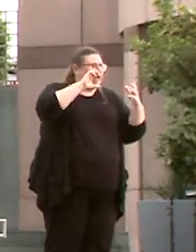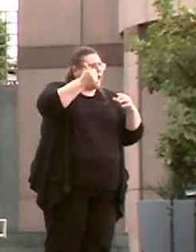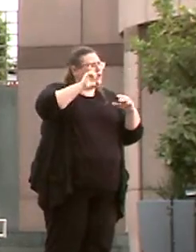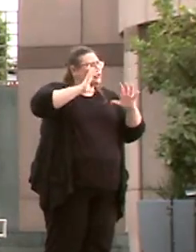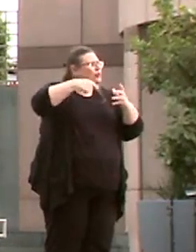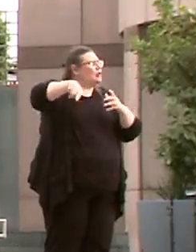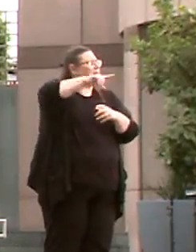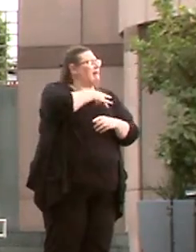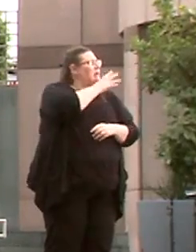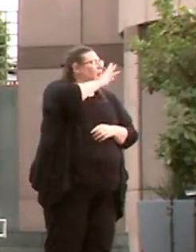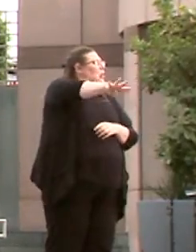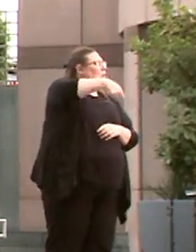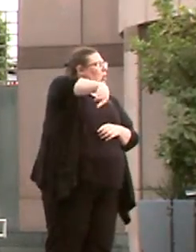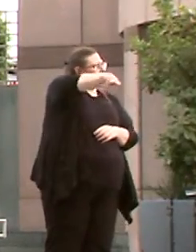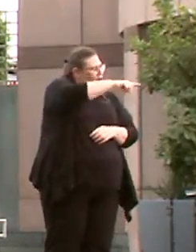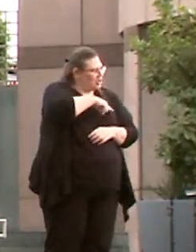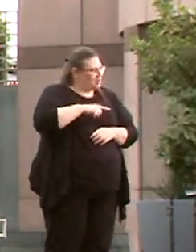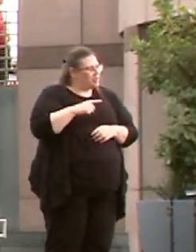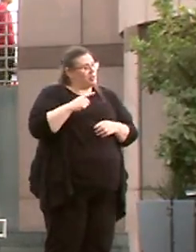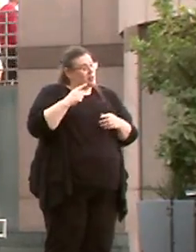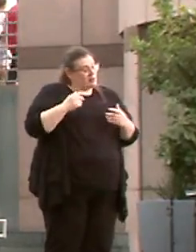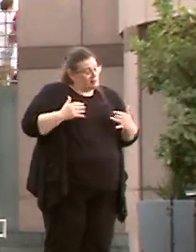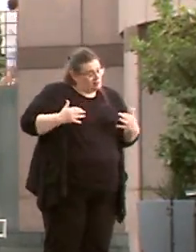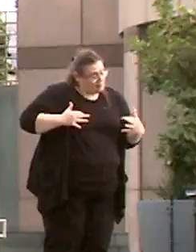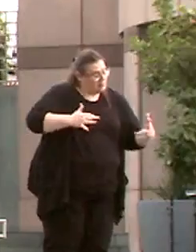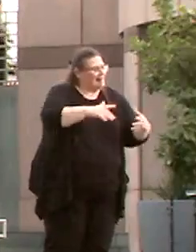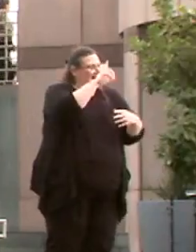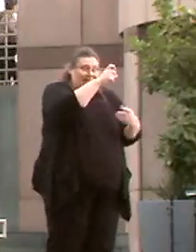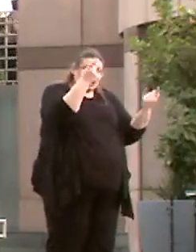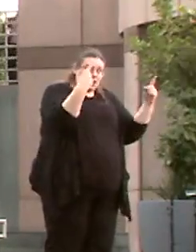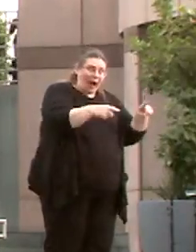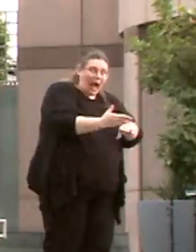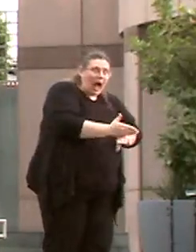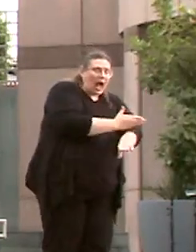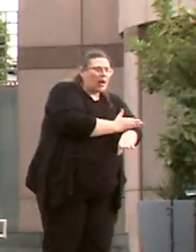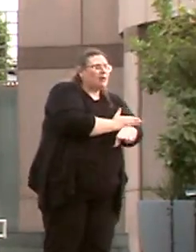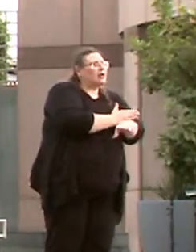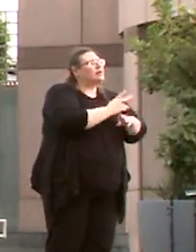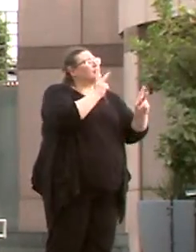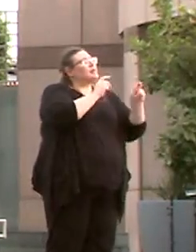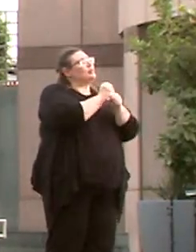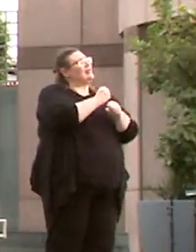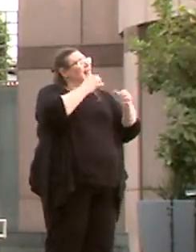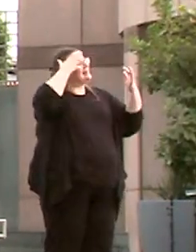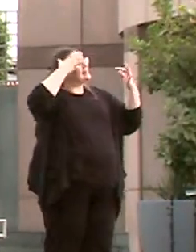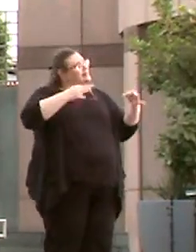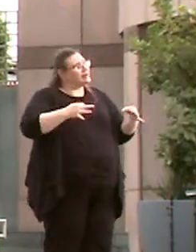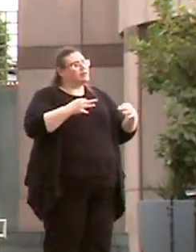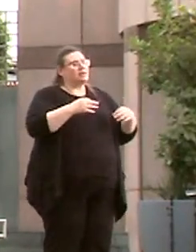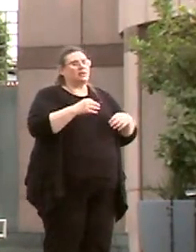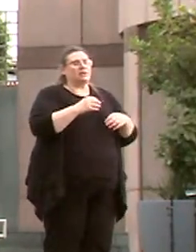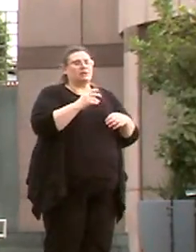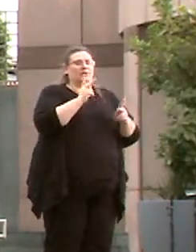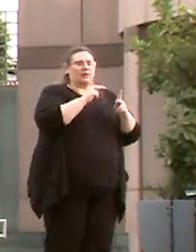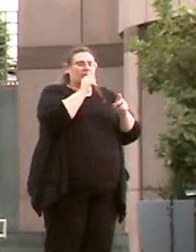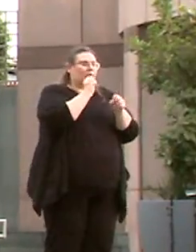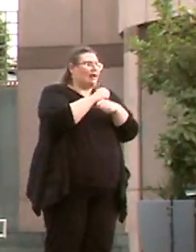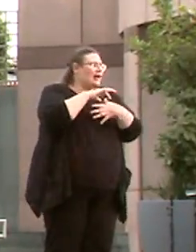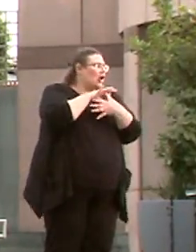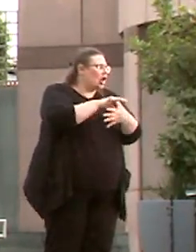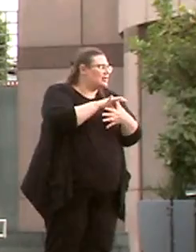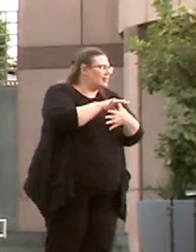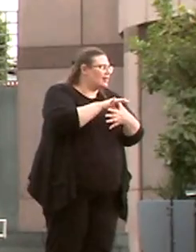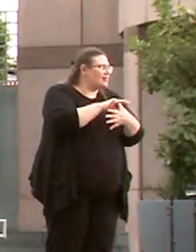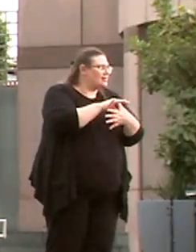groups. Is so much of the progress that needs to happen is the folks who are making decisions, the folks who are making content. I